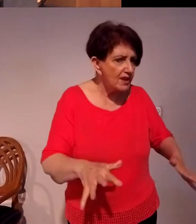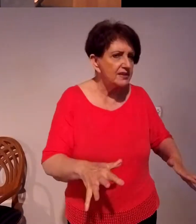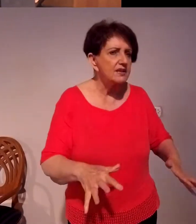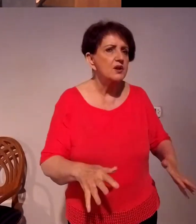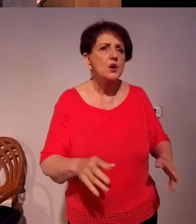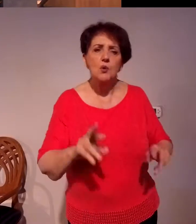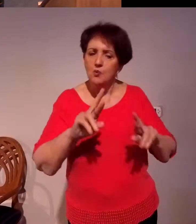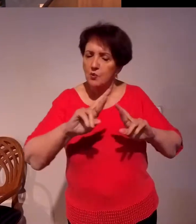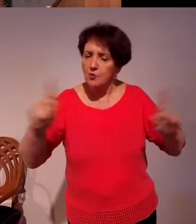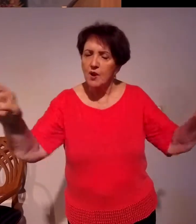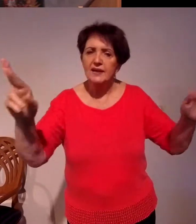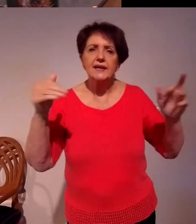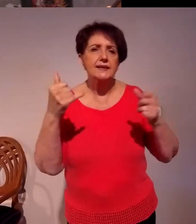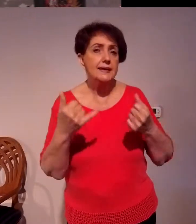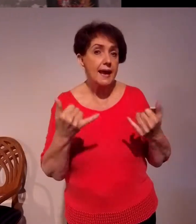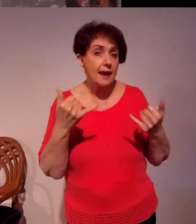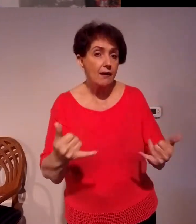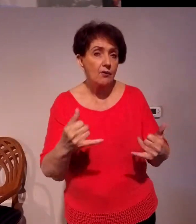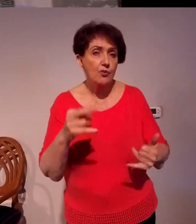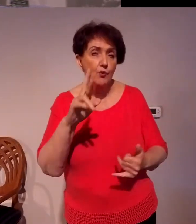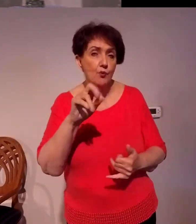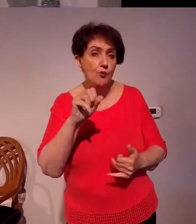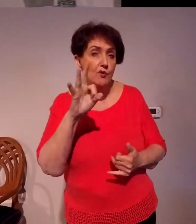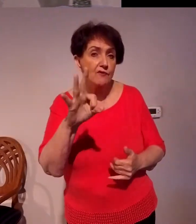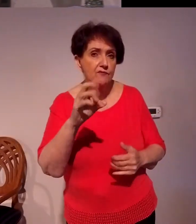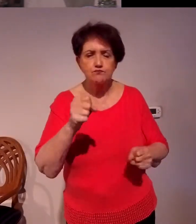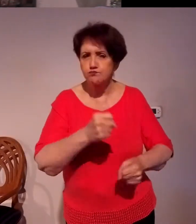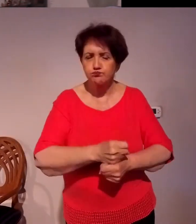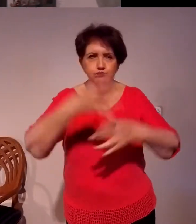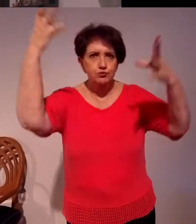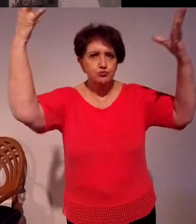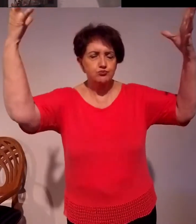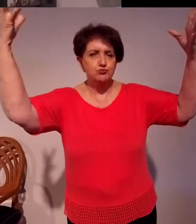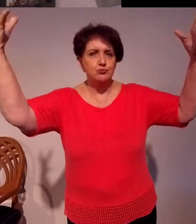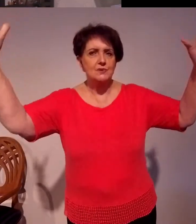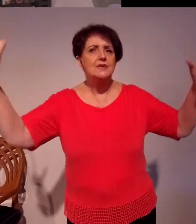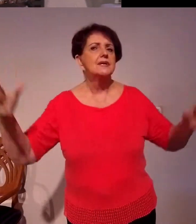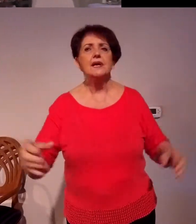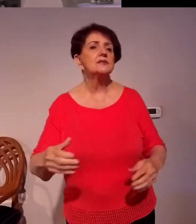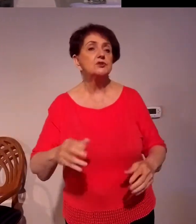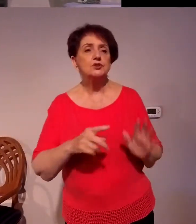the roof off of this place and to be a light in the world.